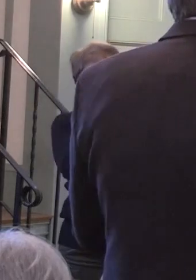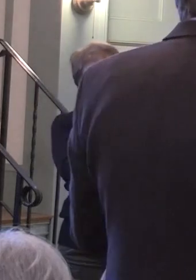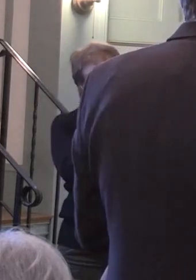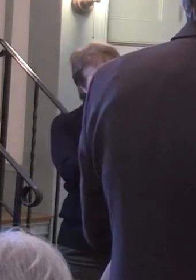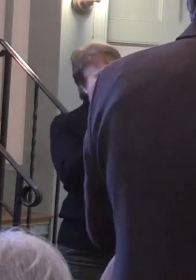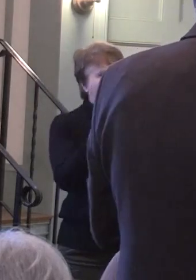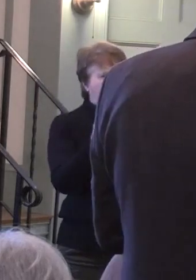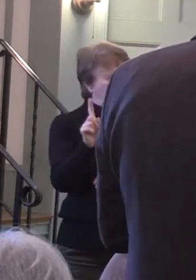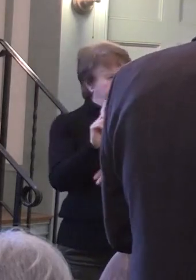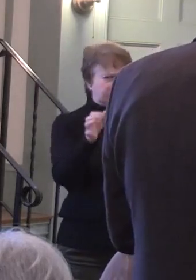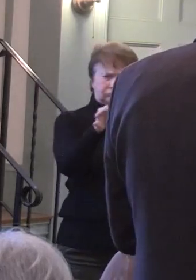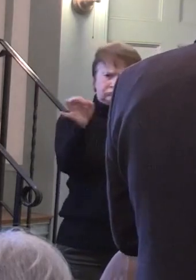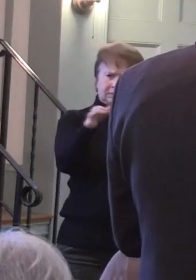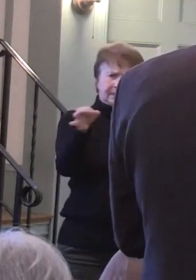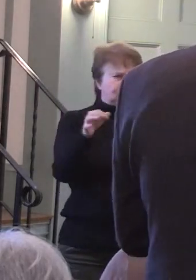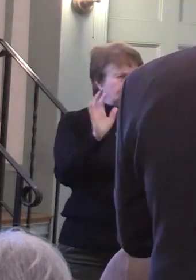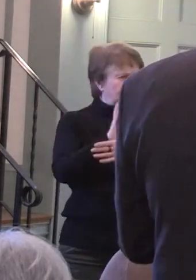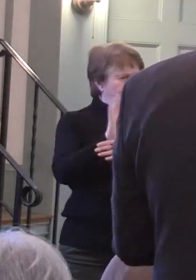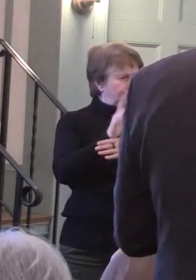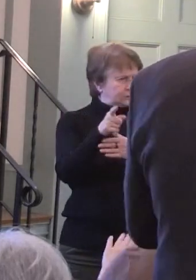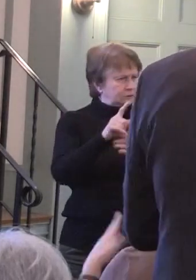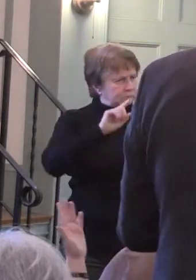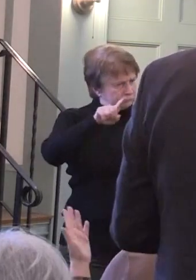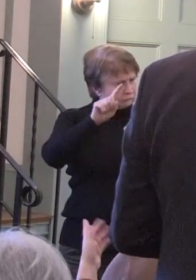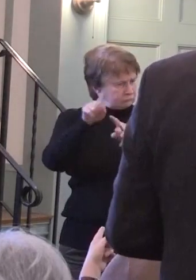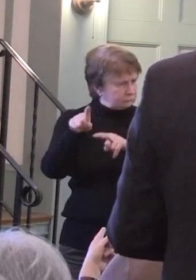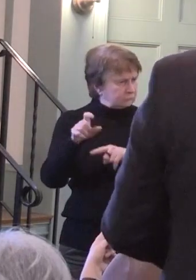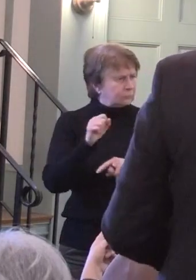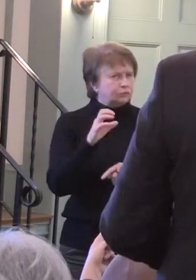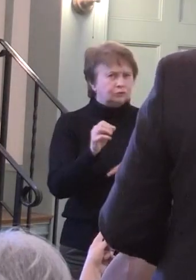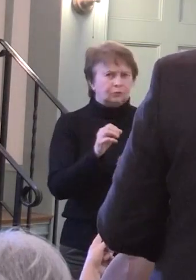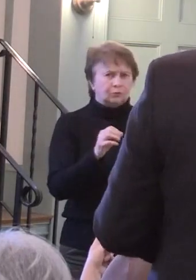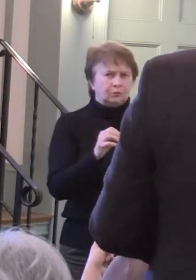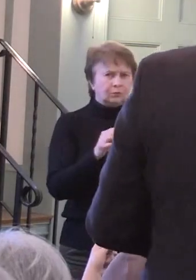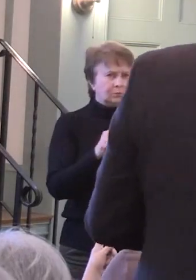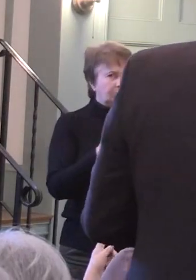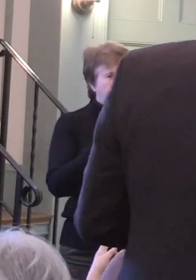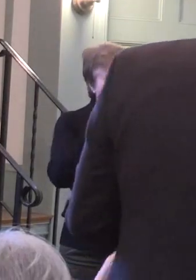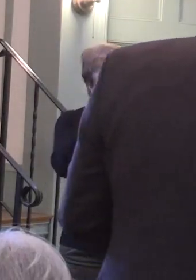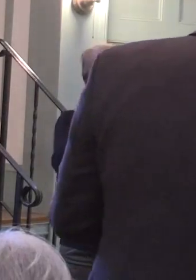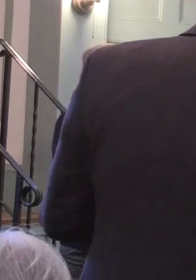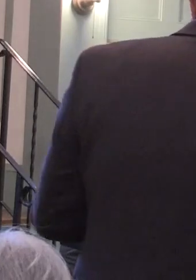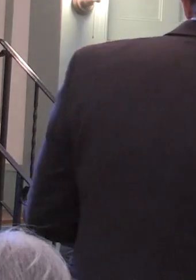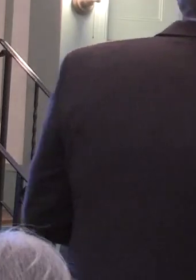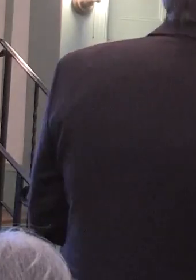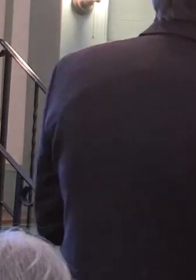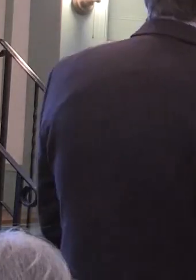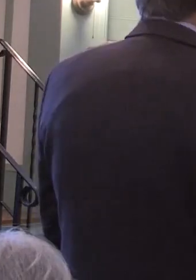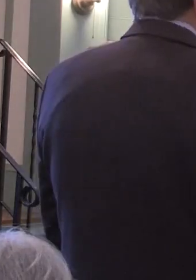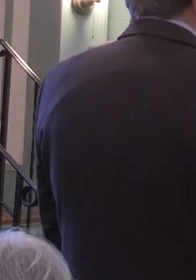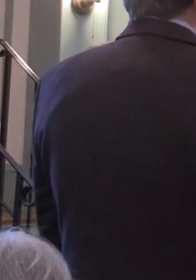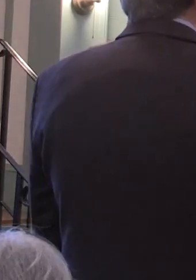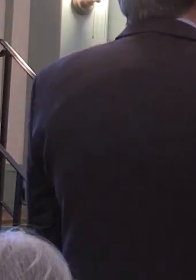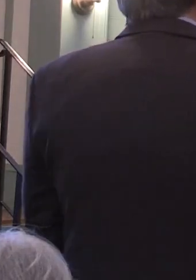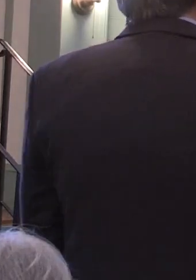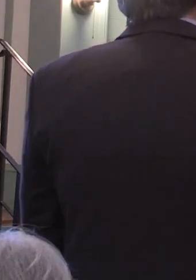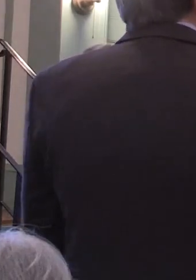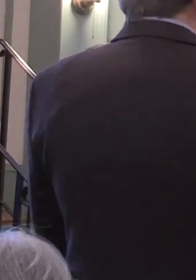offer captioned movies, just for the local deaf